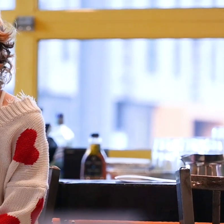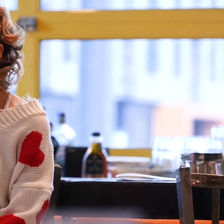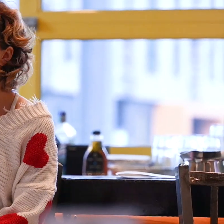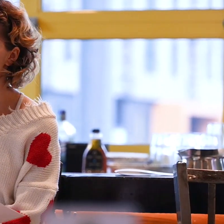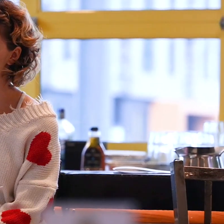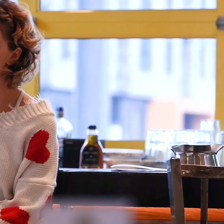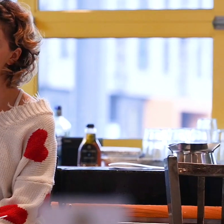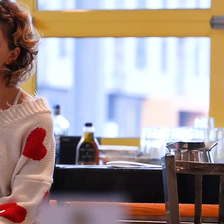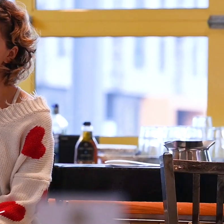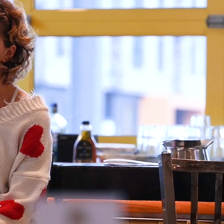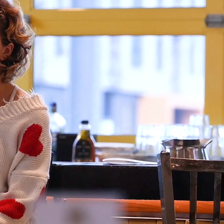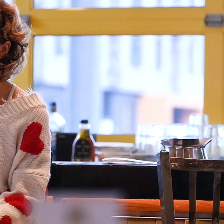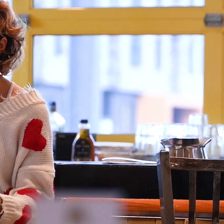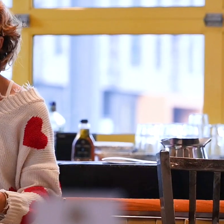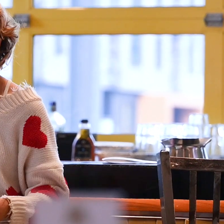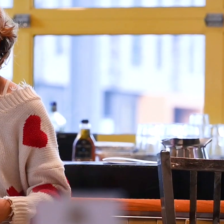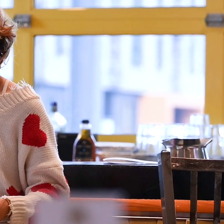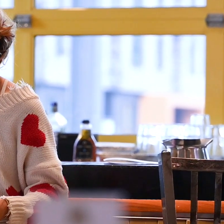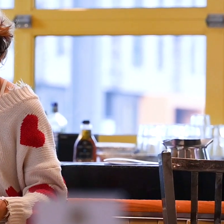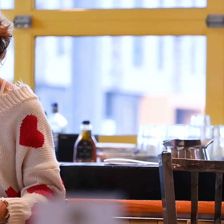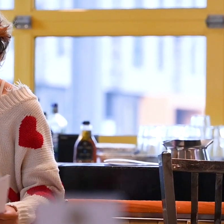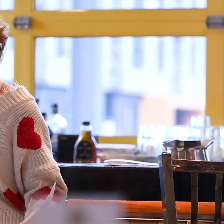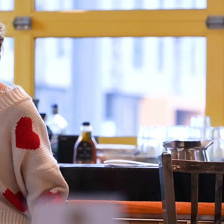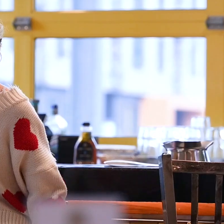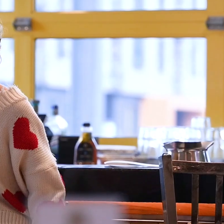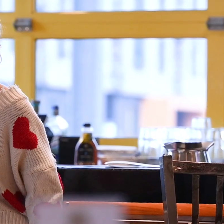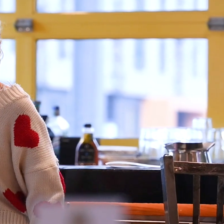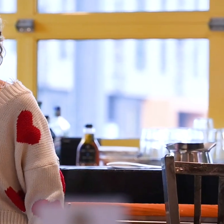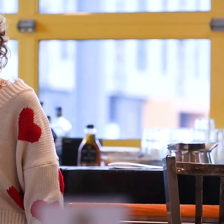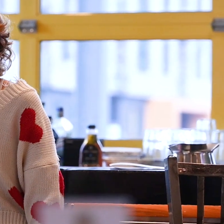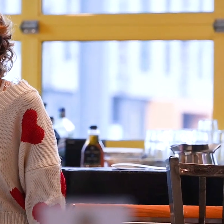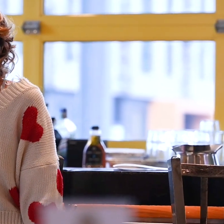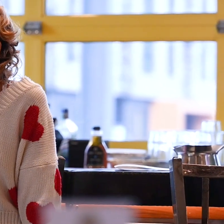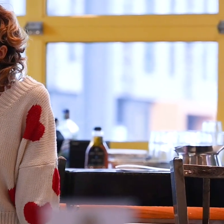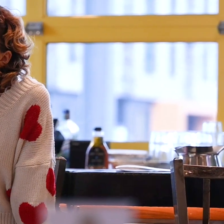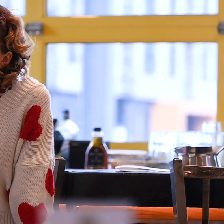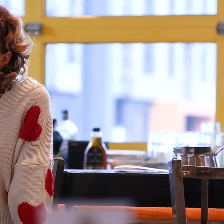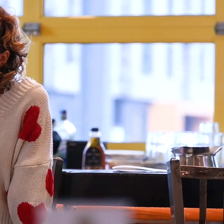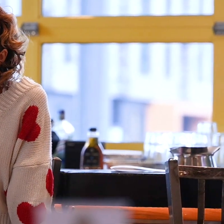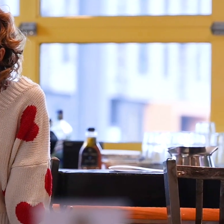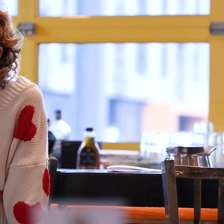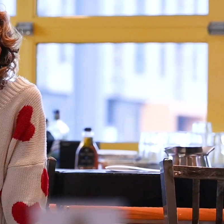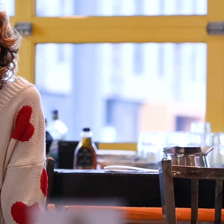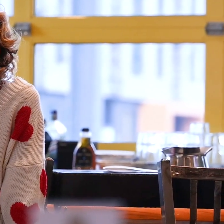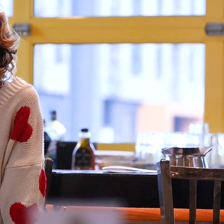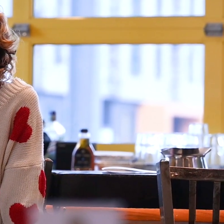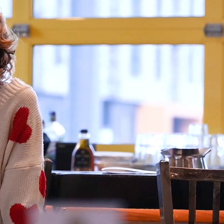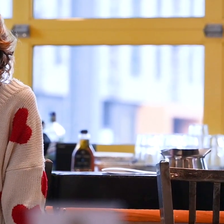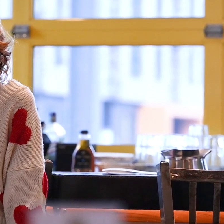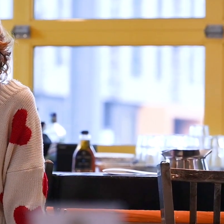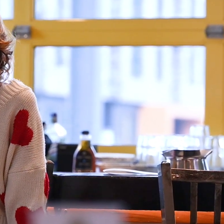to introduce you to her, our next Youth Poet Laureate.